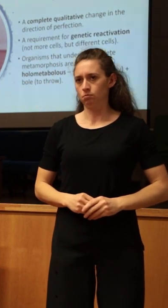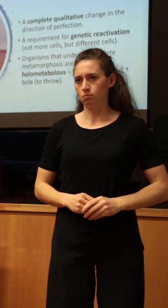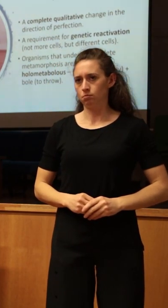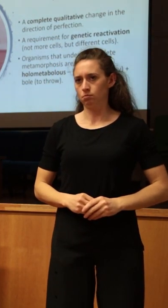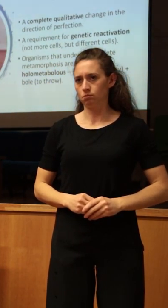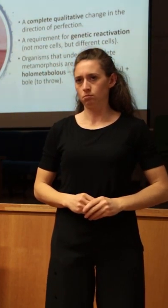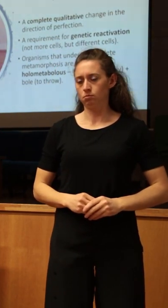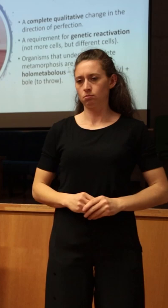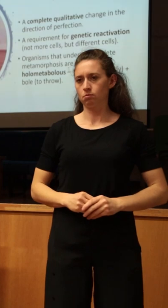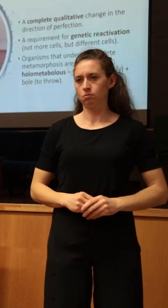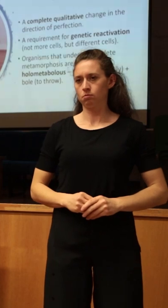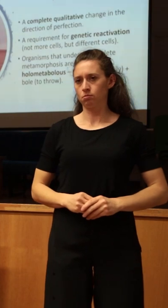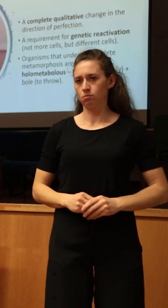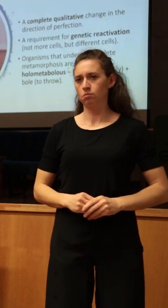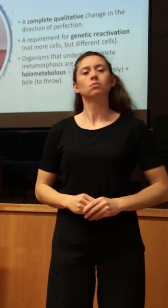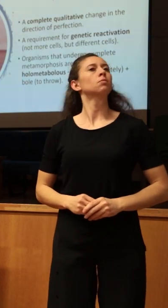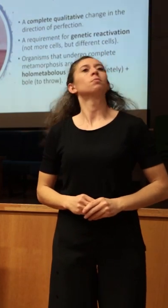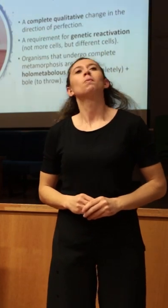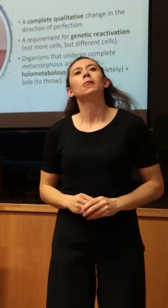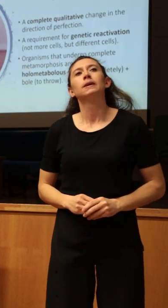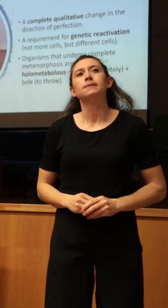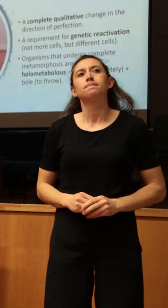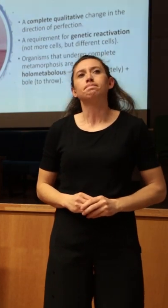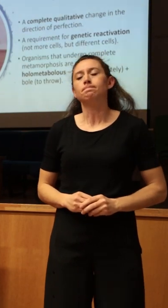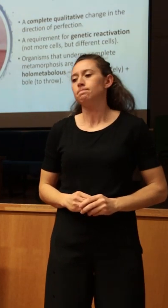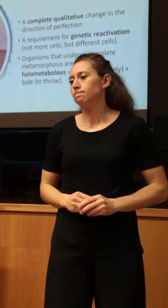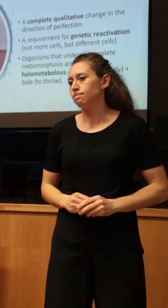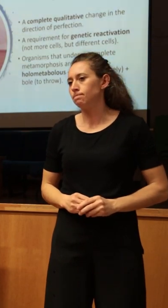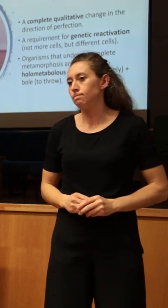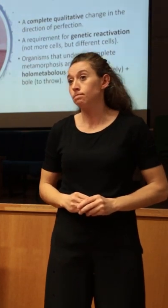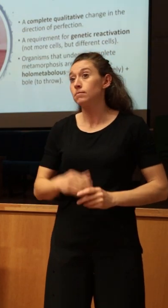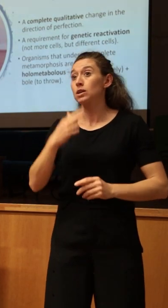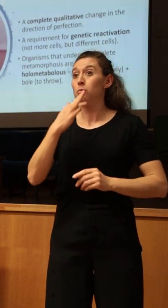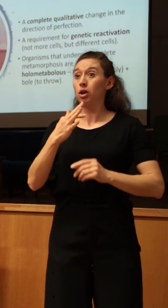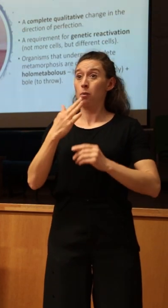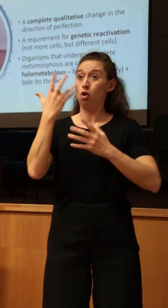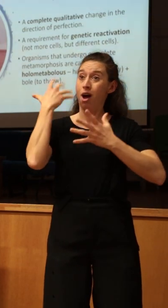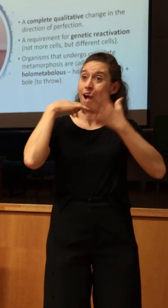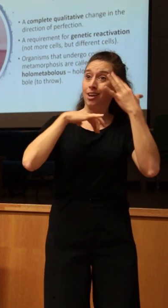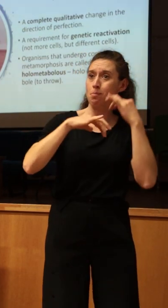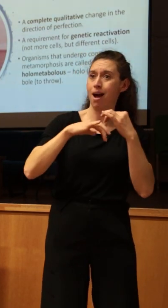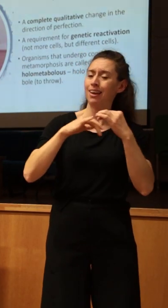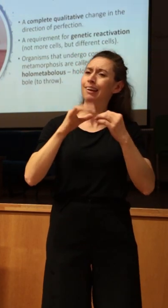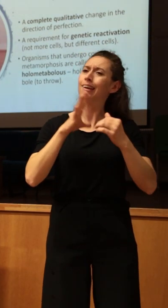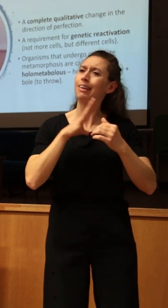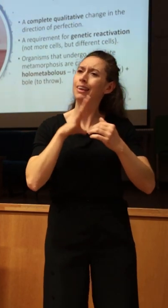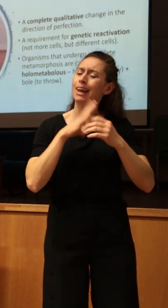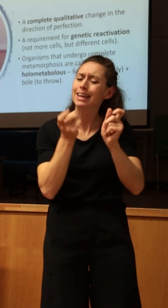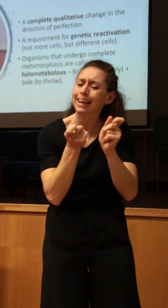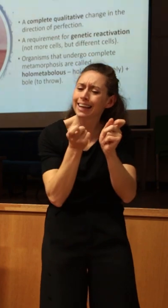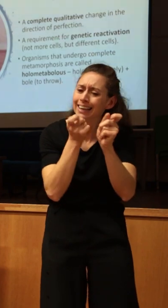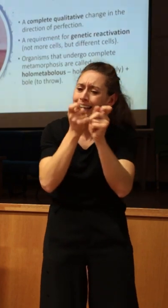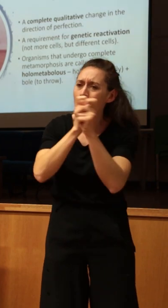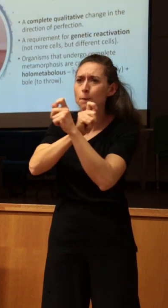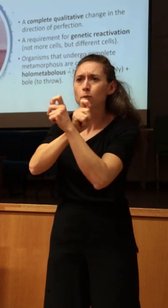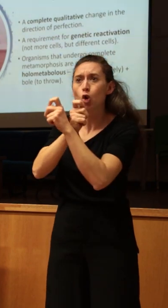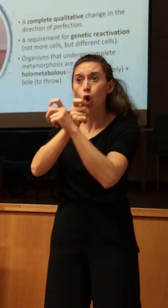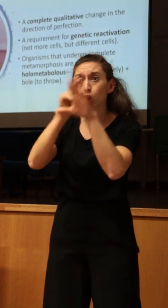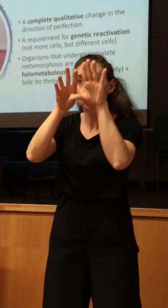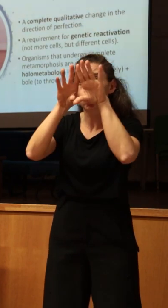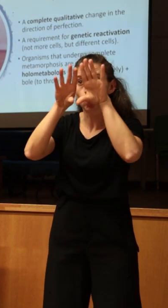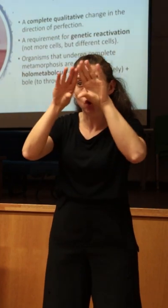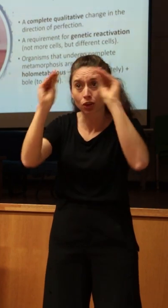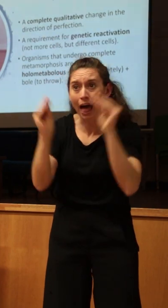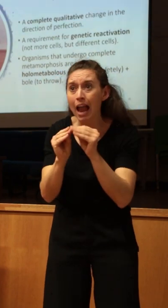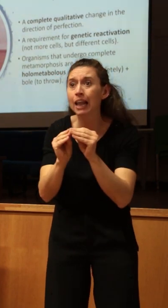that word before, are called whole metabolos. Los organismos que sufren una completa metamorfosis se llaman en